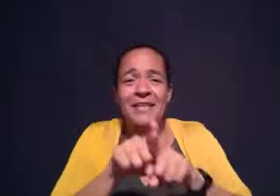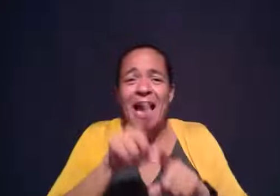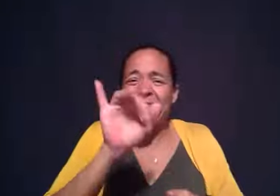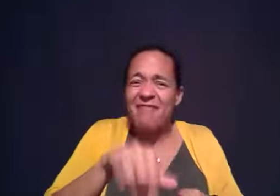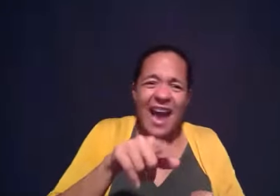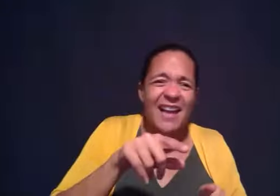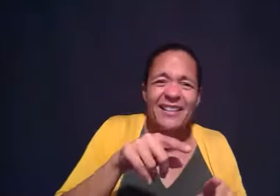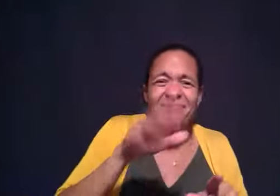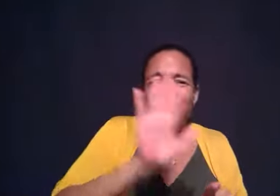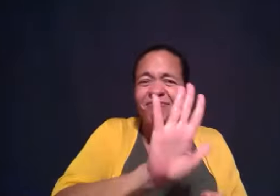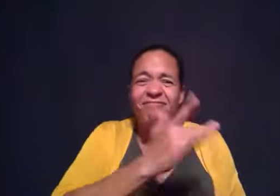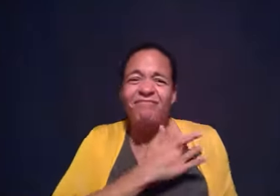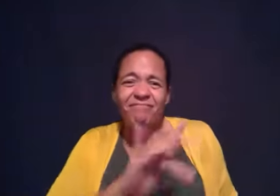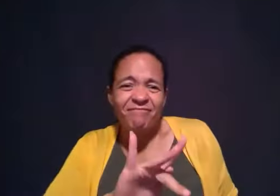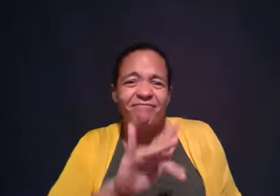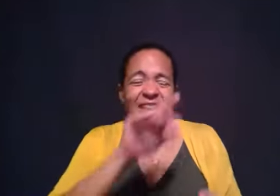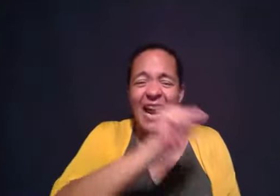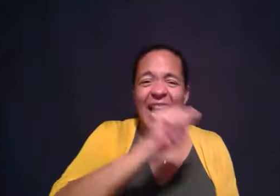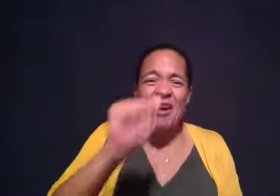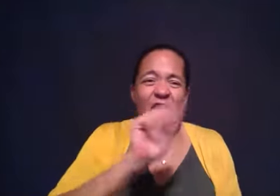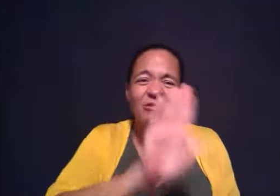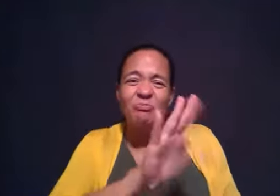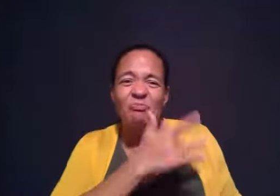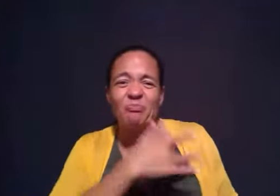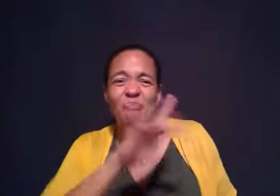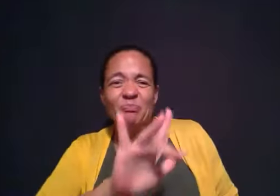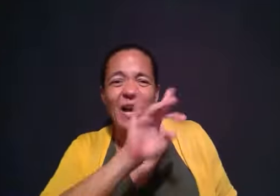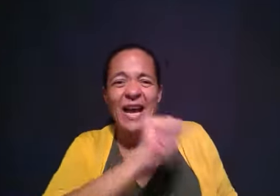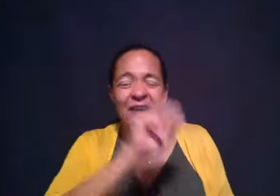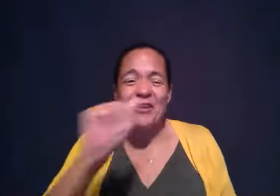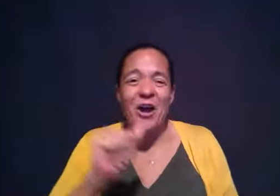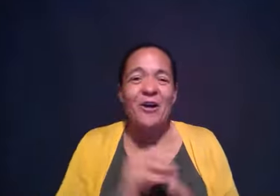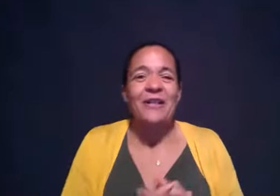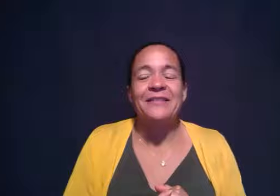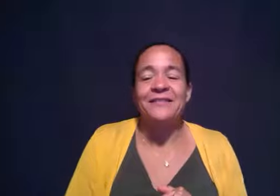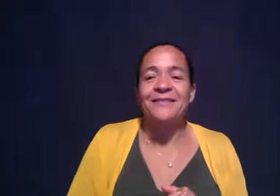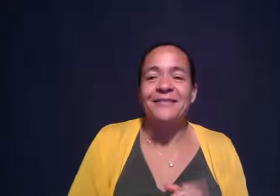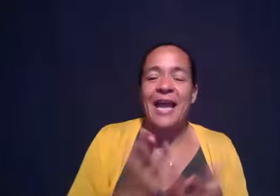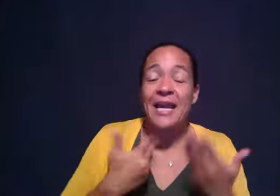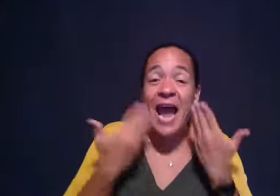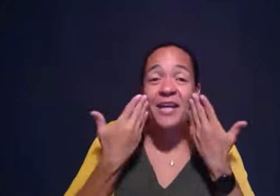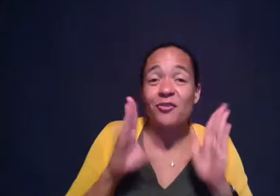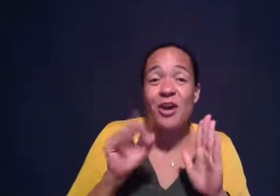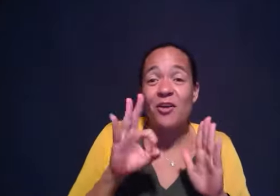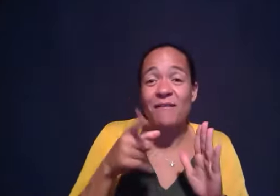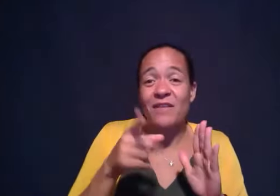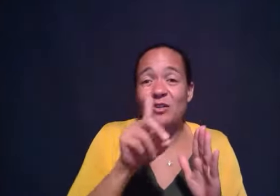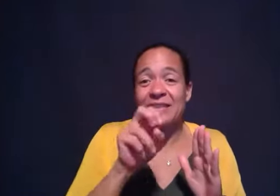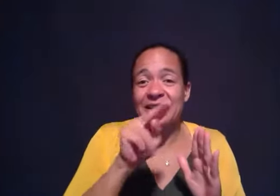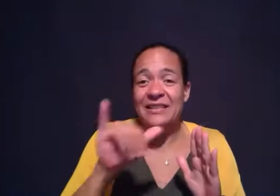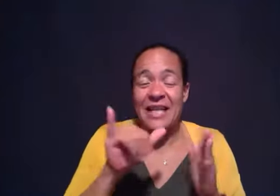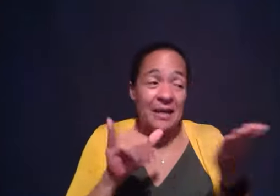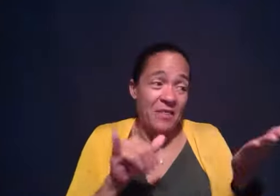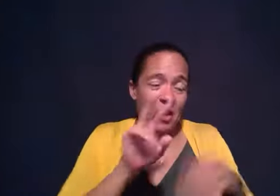hysterically. And I don't know that if you're at Denny's at 2 a.m, you're either a member of AA or a future member of AA,